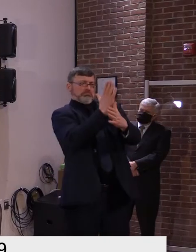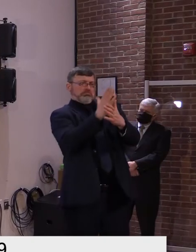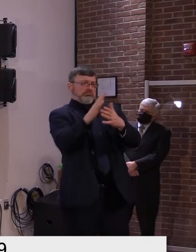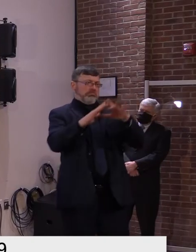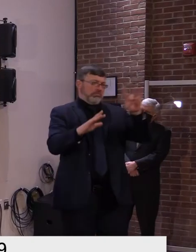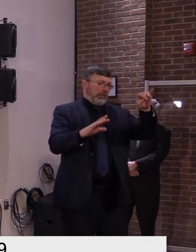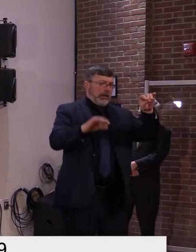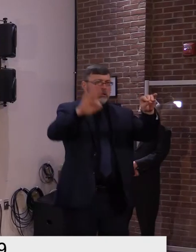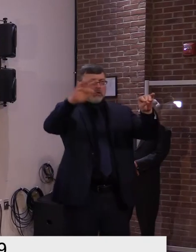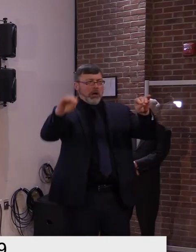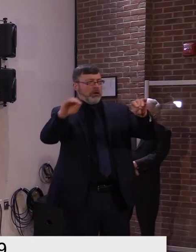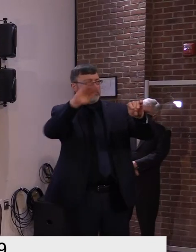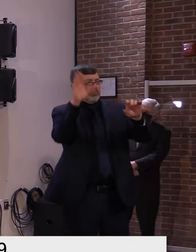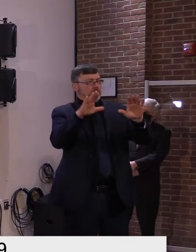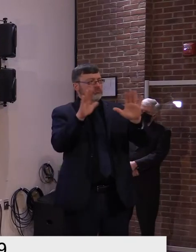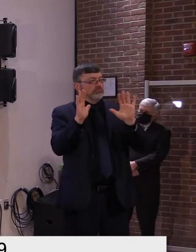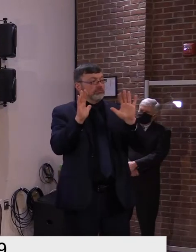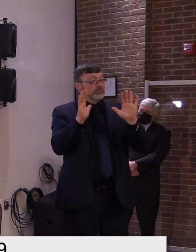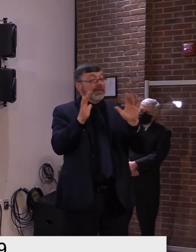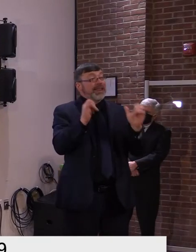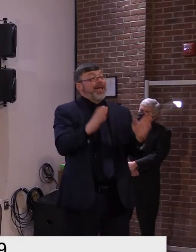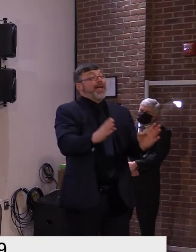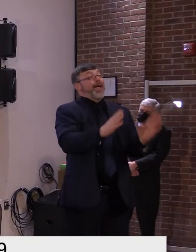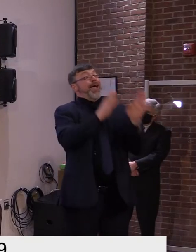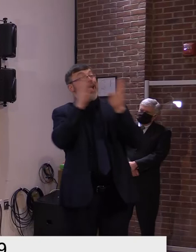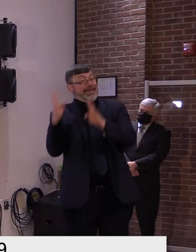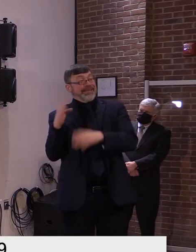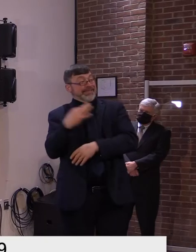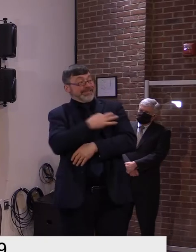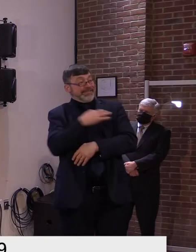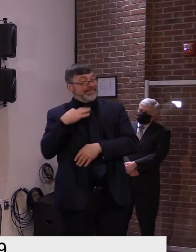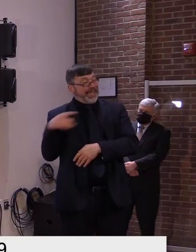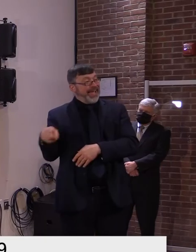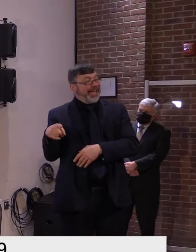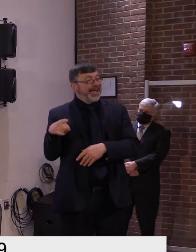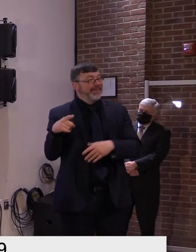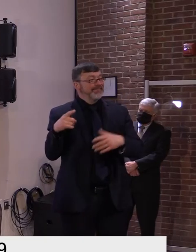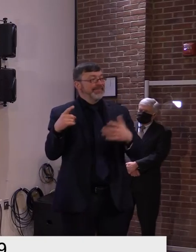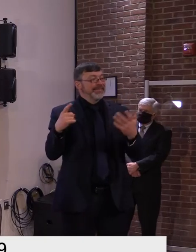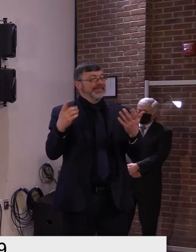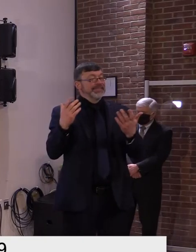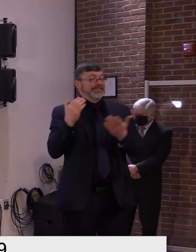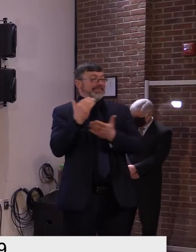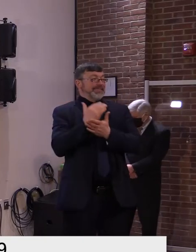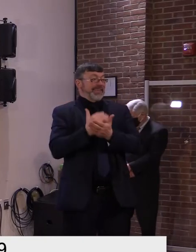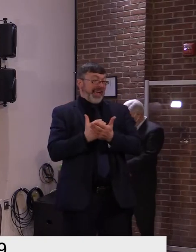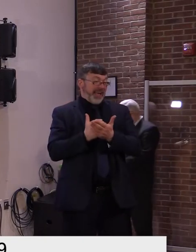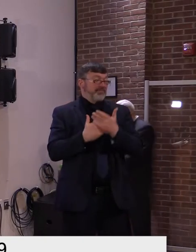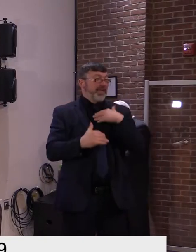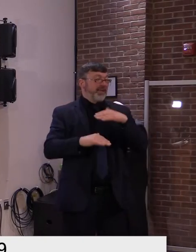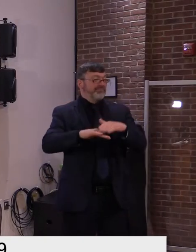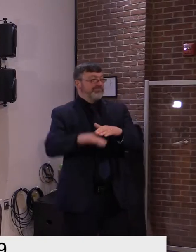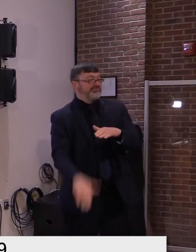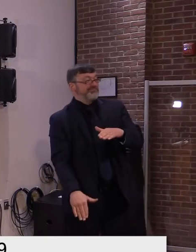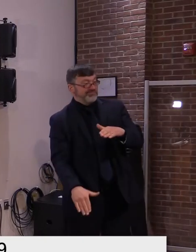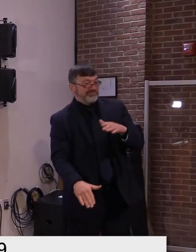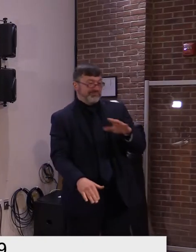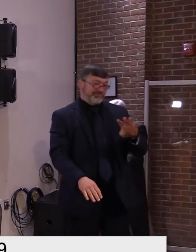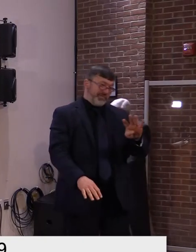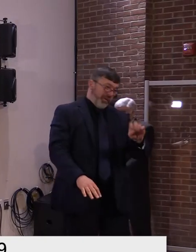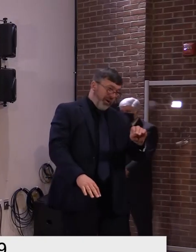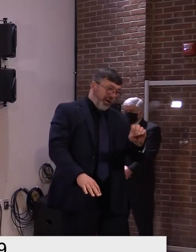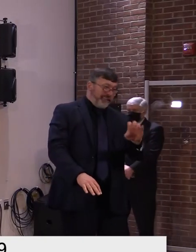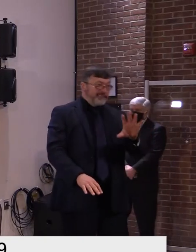it's very variable, I have to say. Some have been as low as 40 to 50%. More commonly is